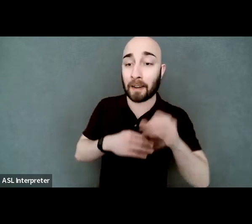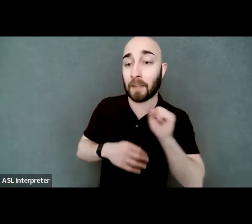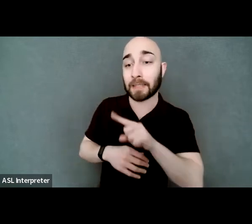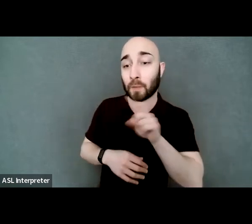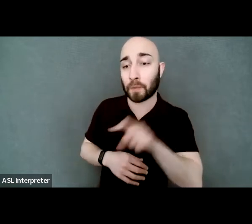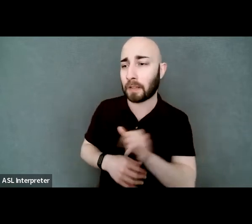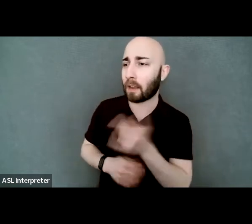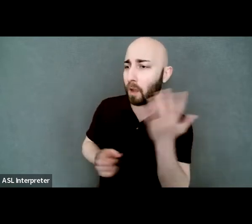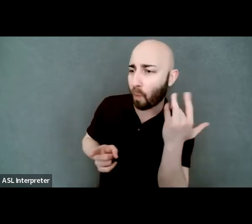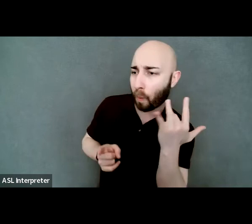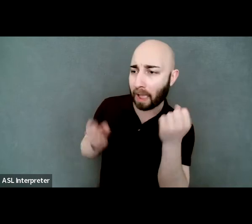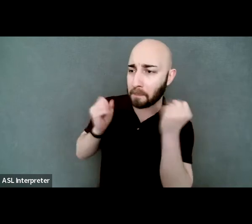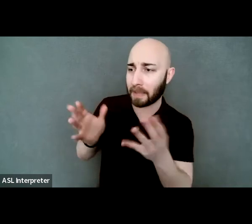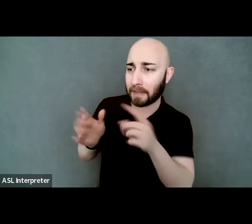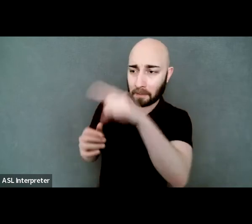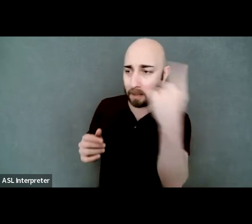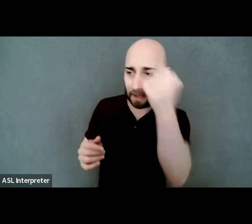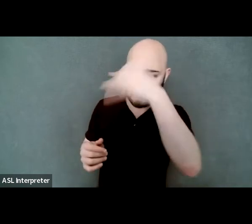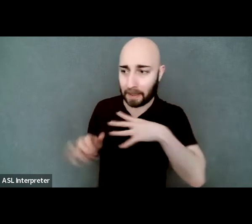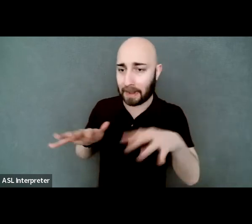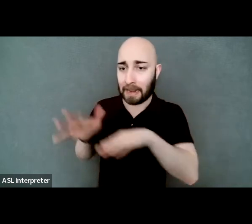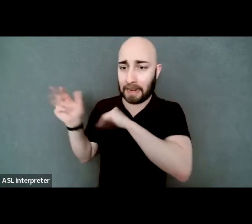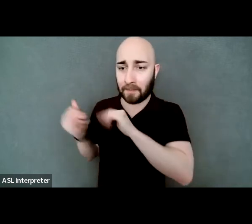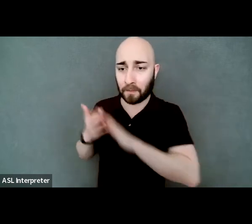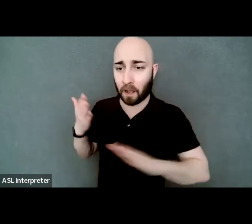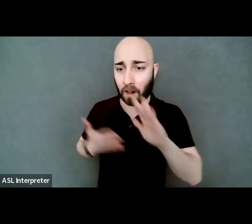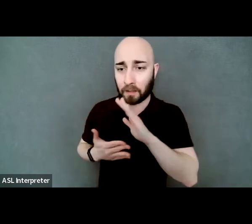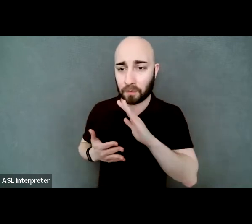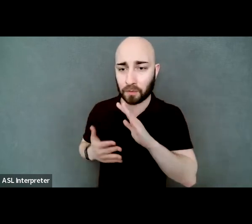like, why do so many Black males leave post-secondary